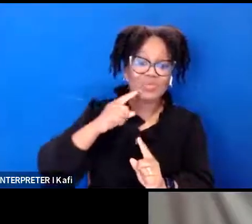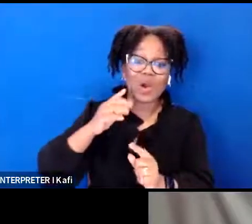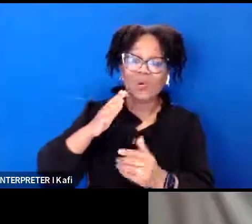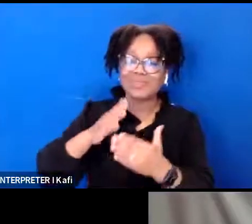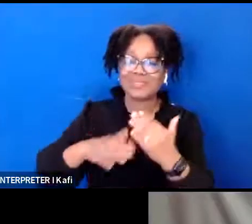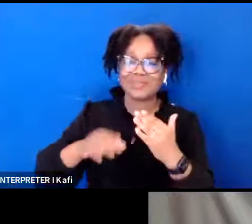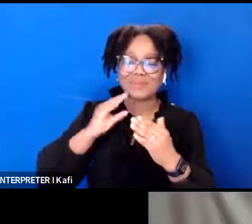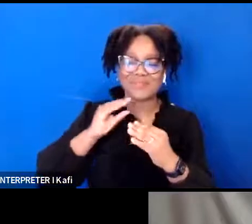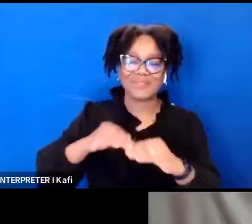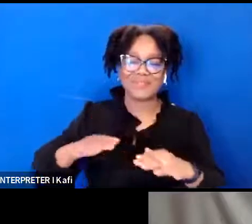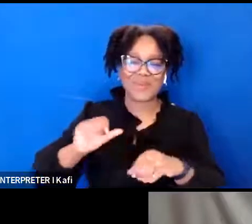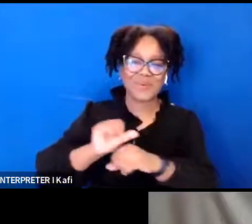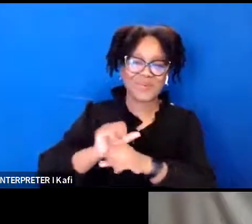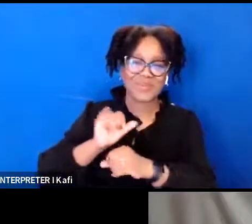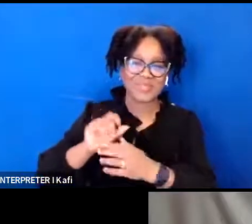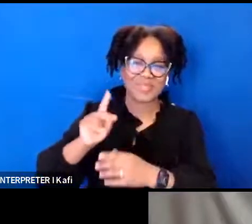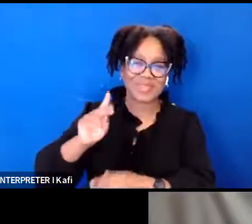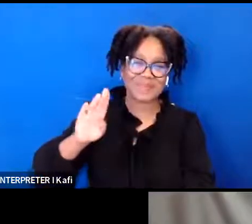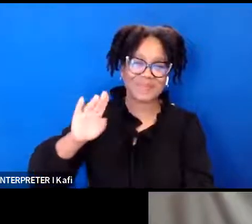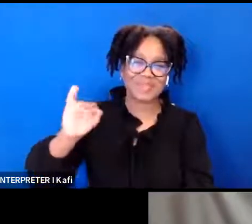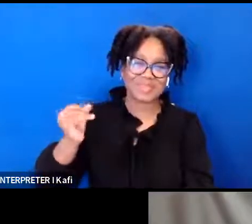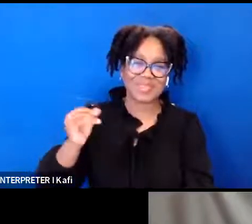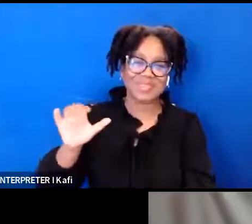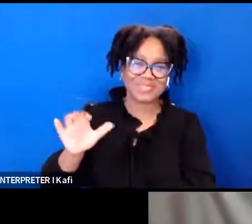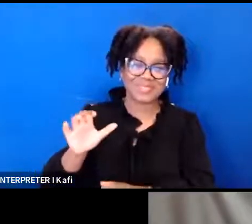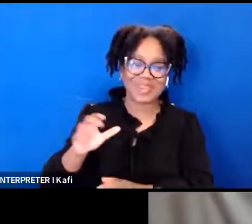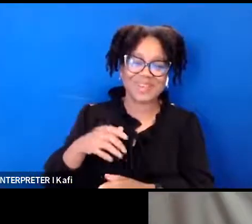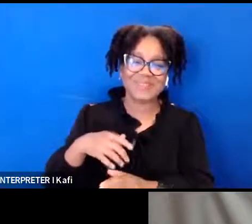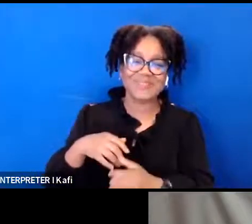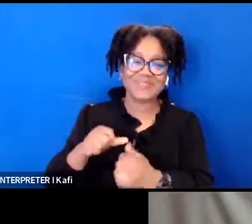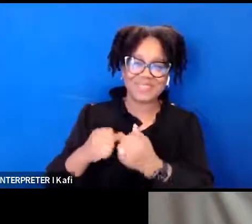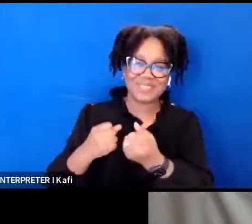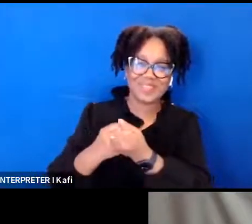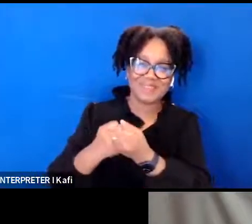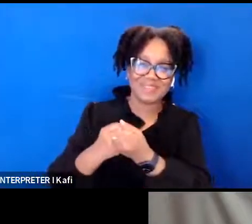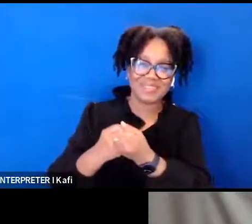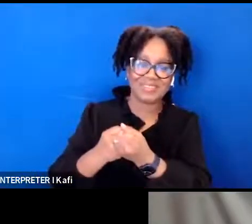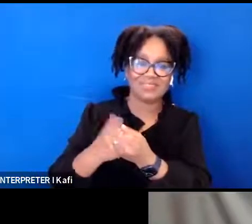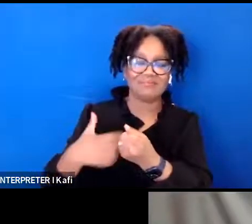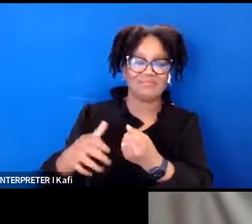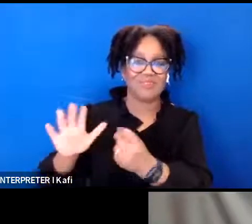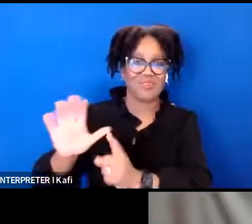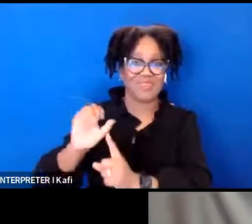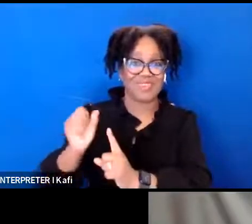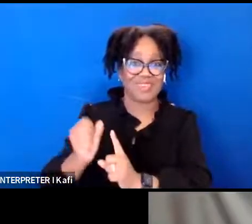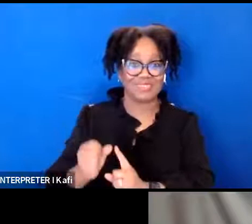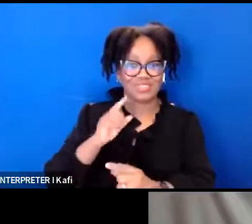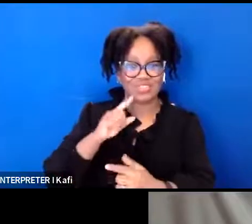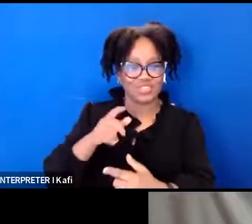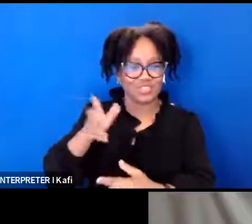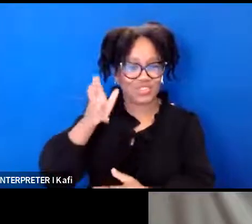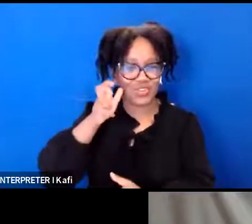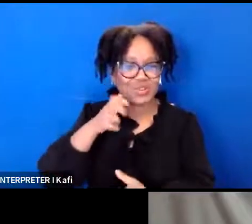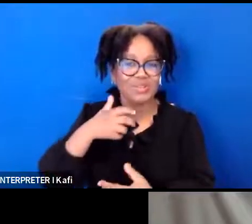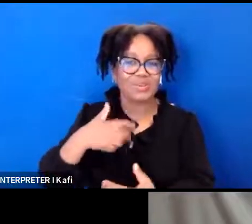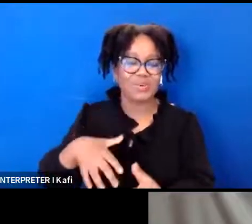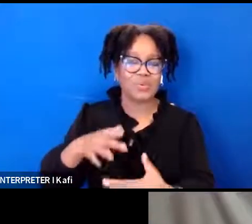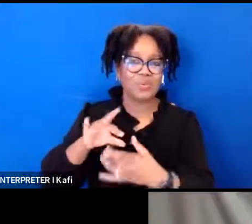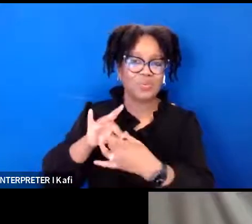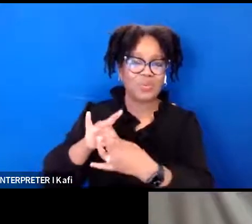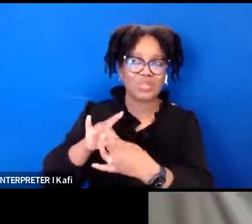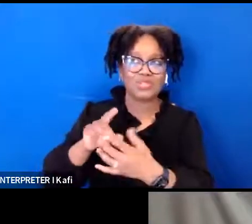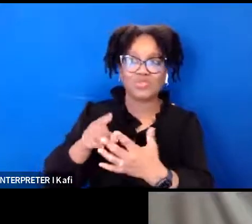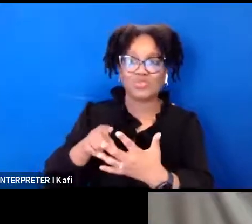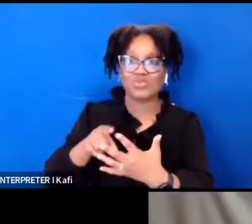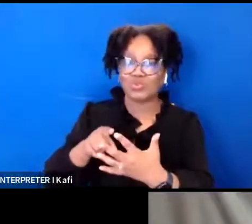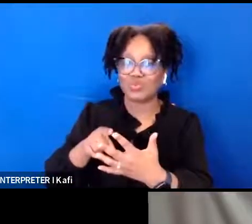on advocacy in the judiciary courts and some of her cases that she has discovered in relations to